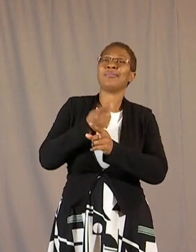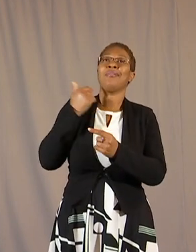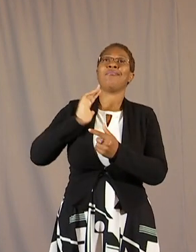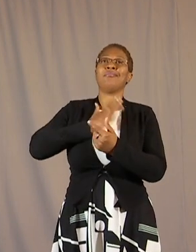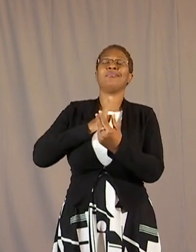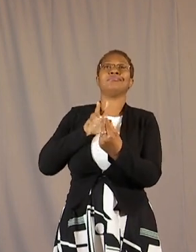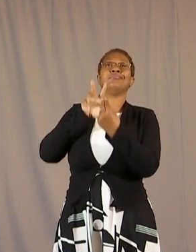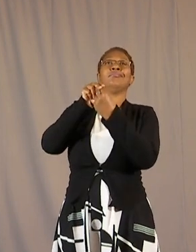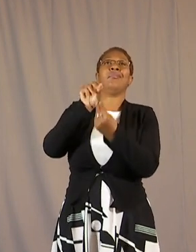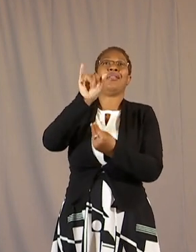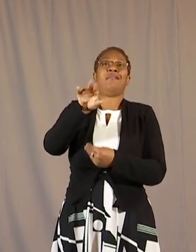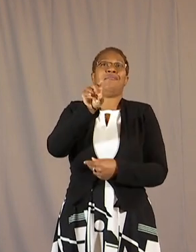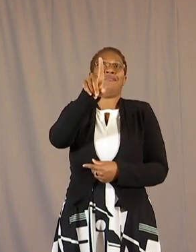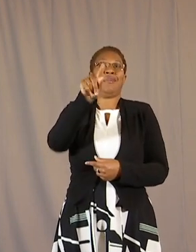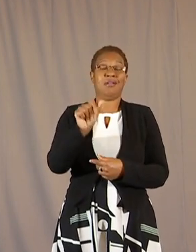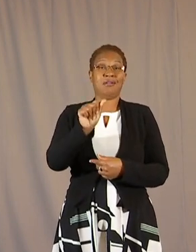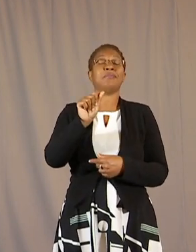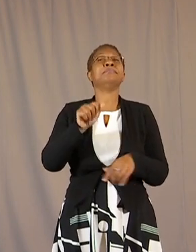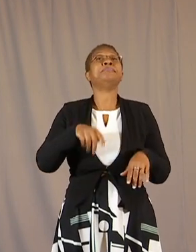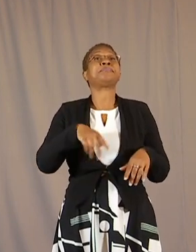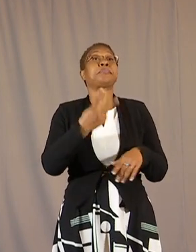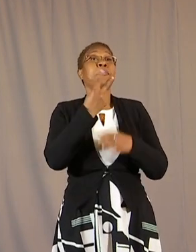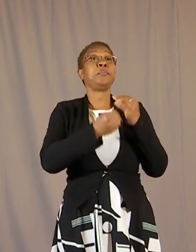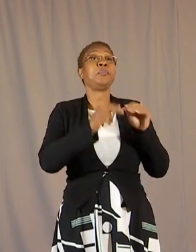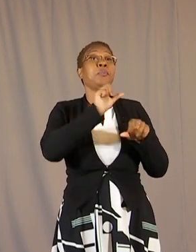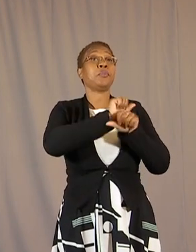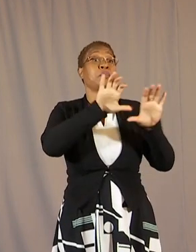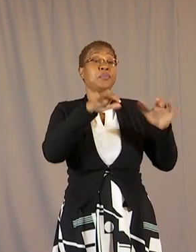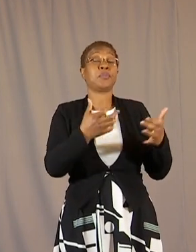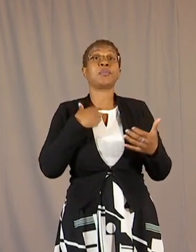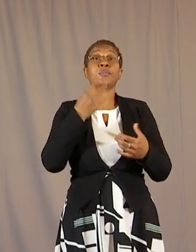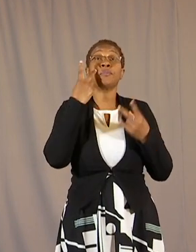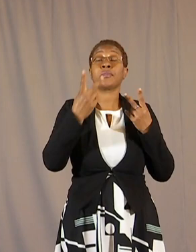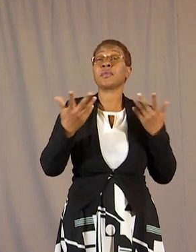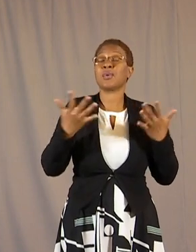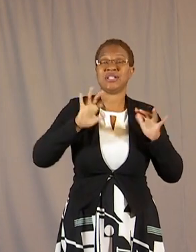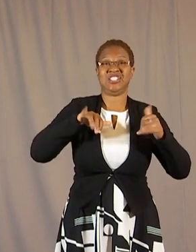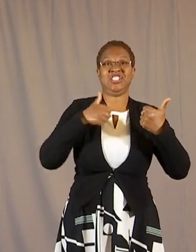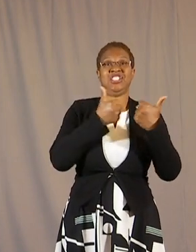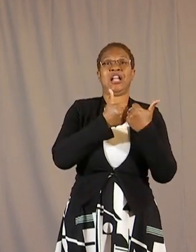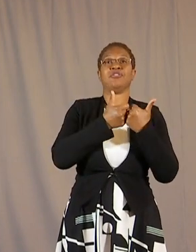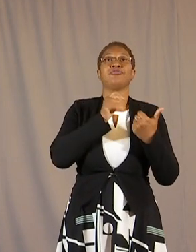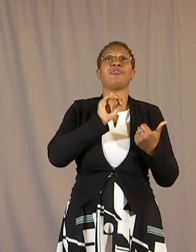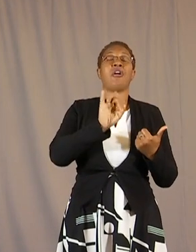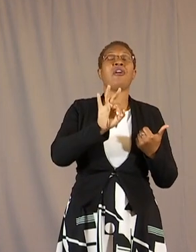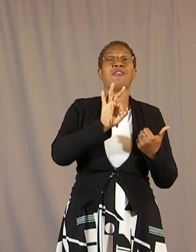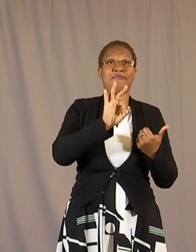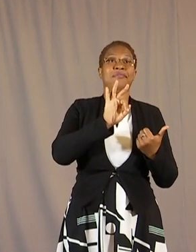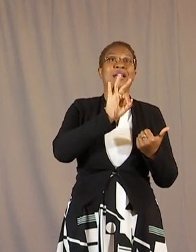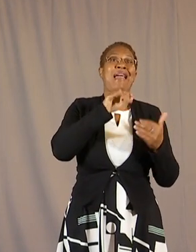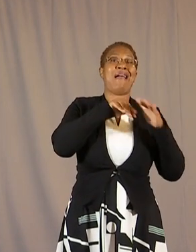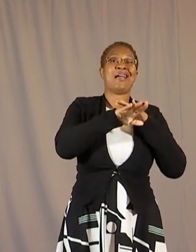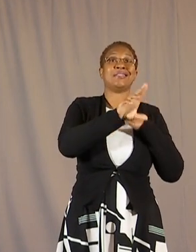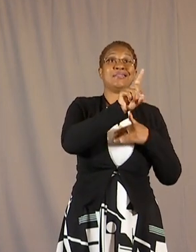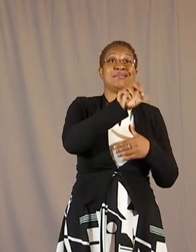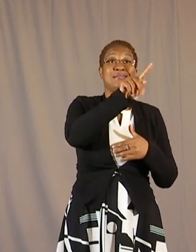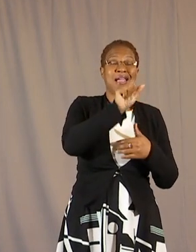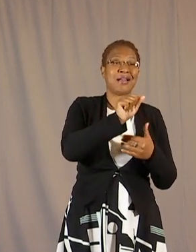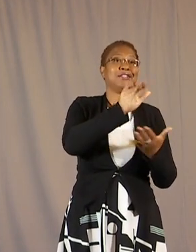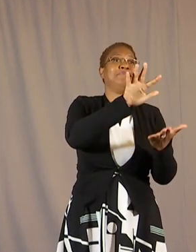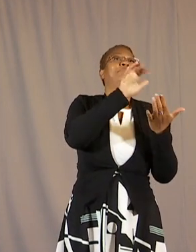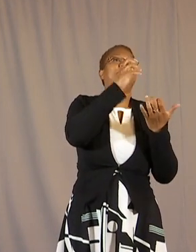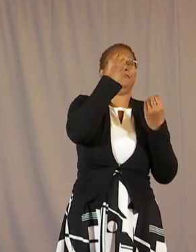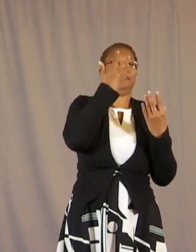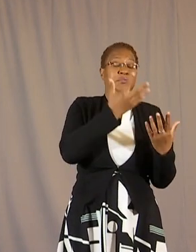the work groups, what we saw were challenges. There was a challenge of getting data. There was a challenge of